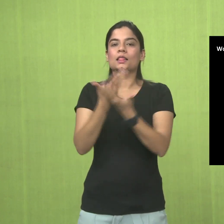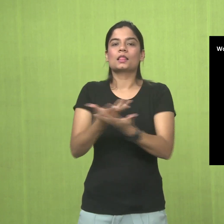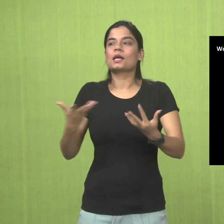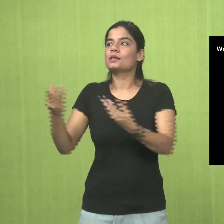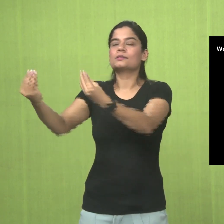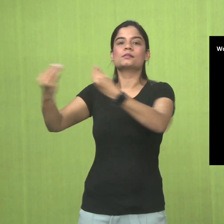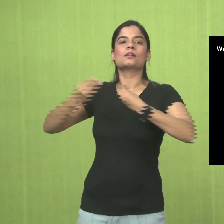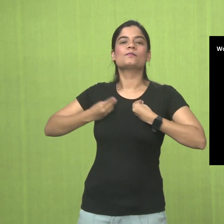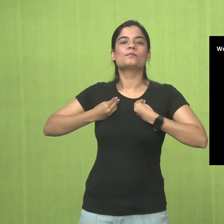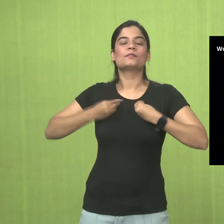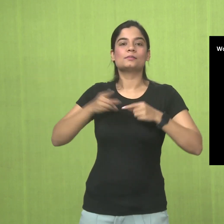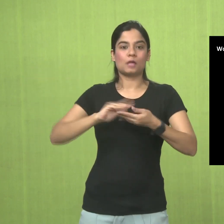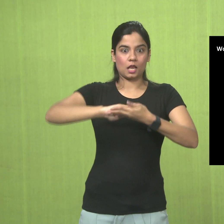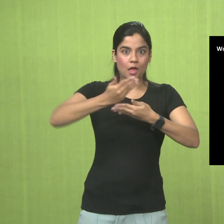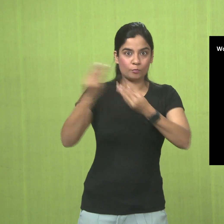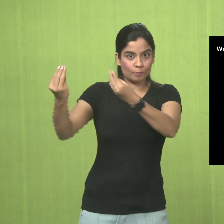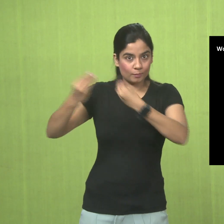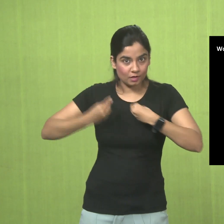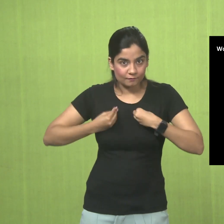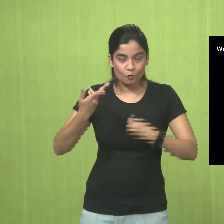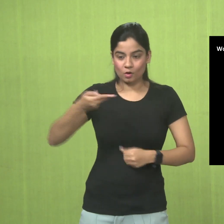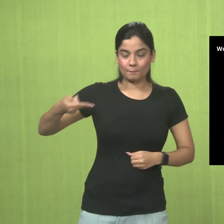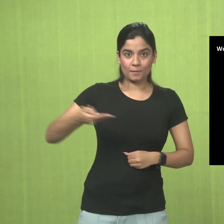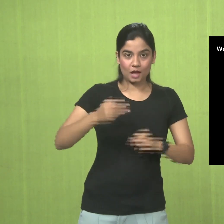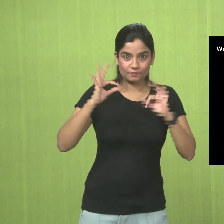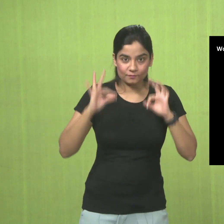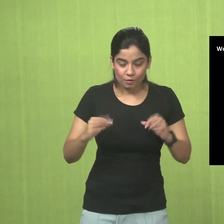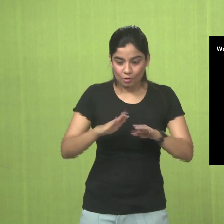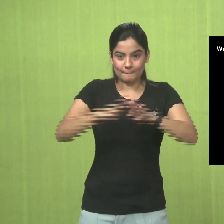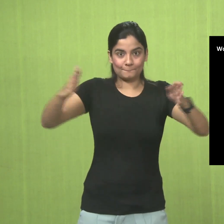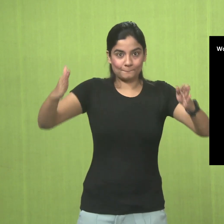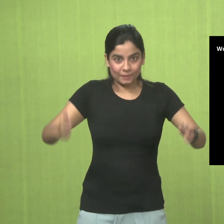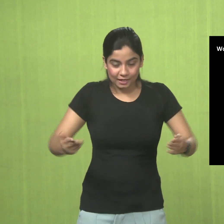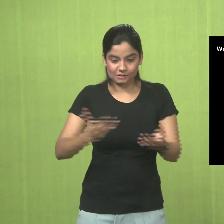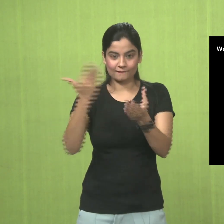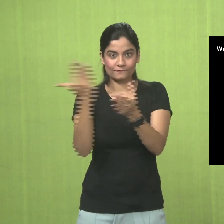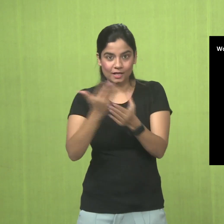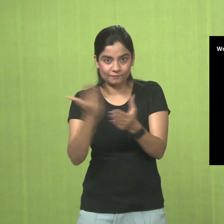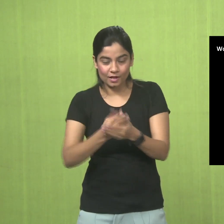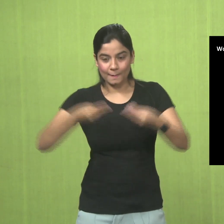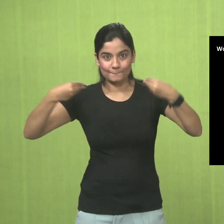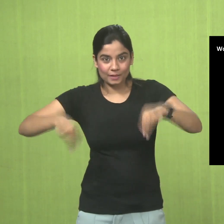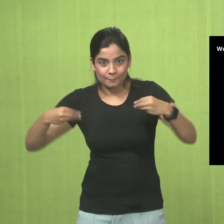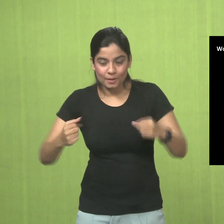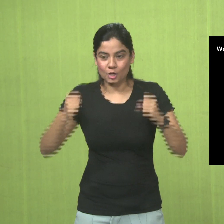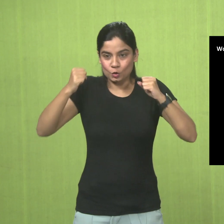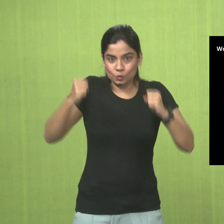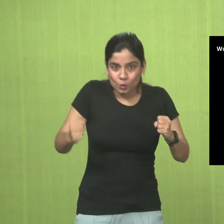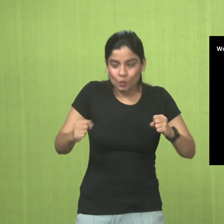goals. So what do we need to achieve our goals? Efficient use of resources like paper,